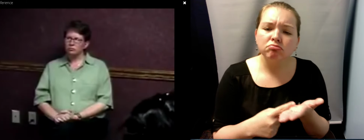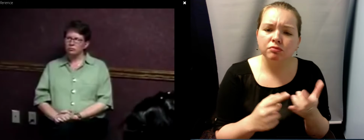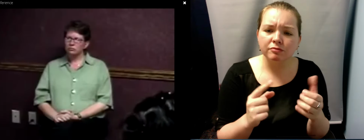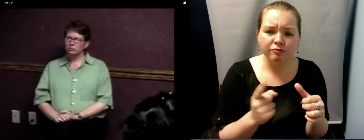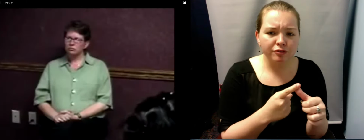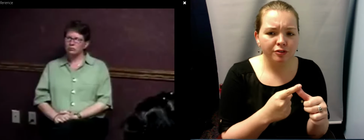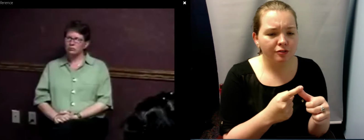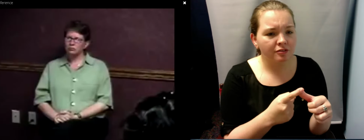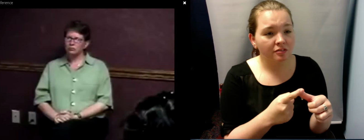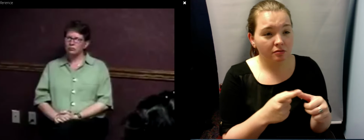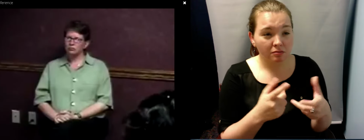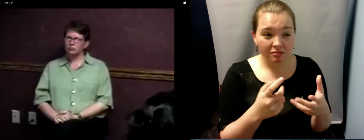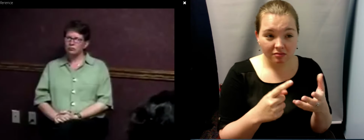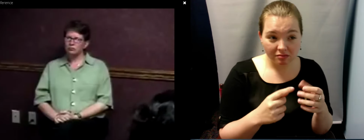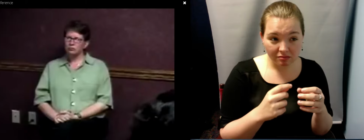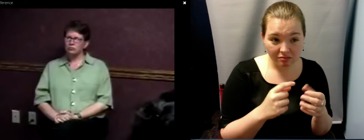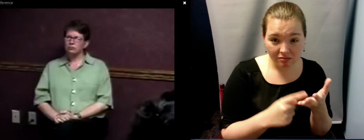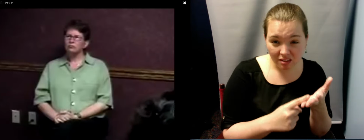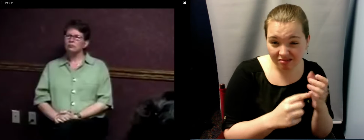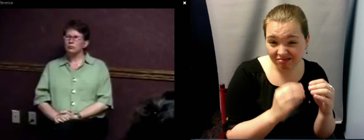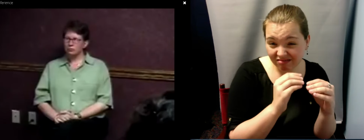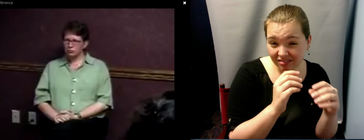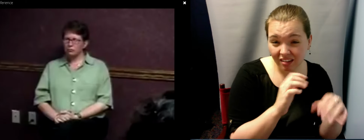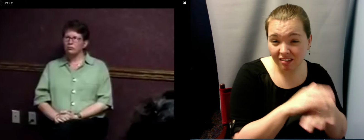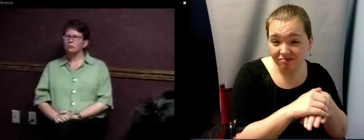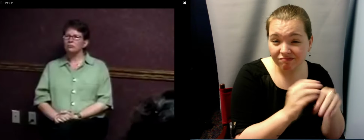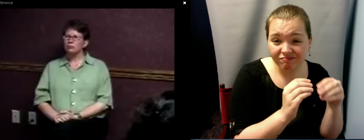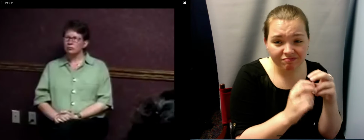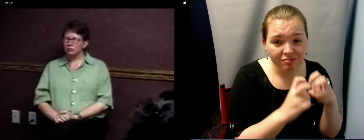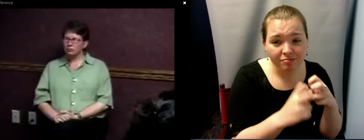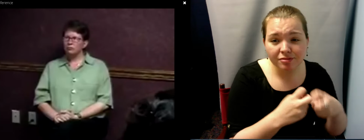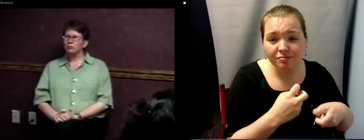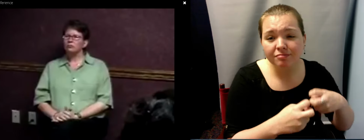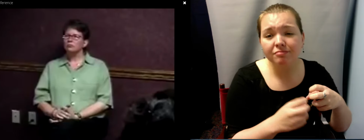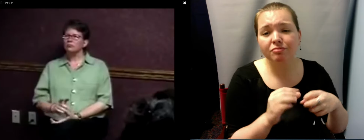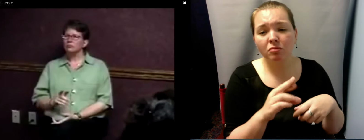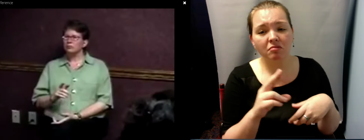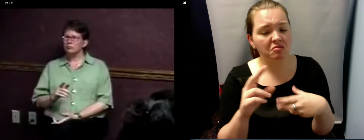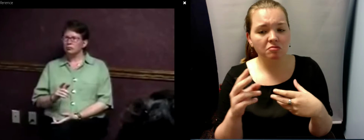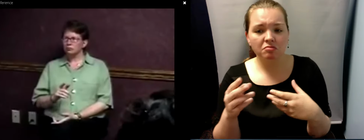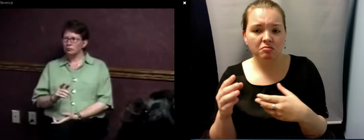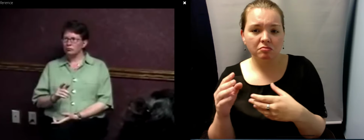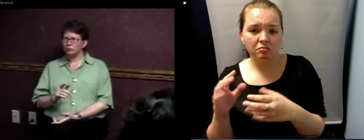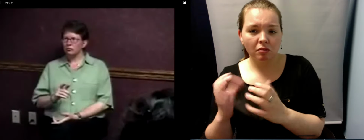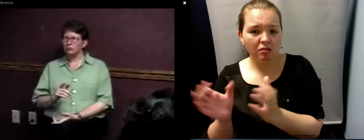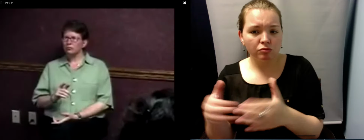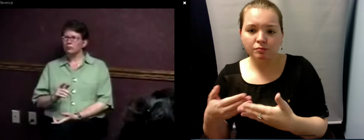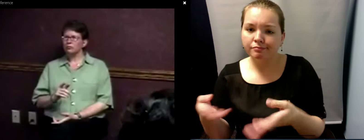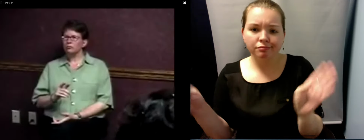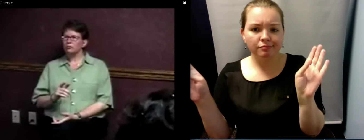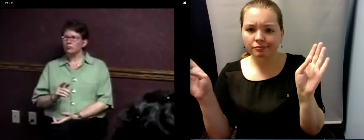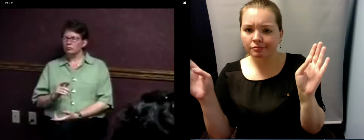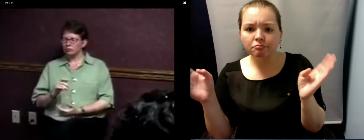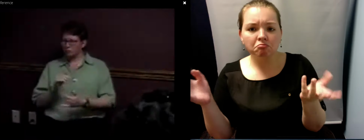talk about the English issues, or would you like me to give you more information about the regular classroom work?